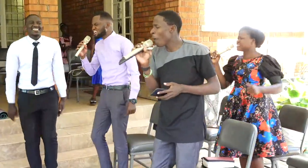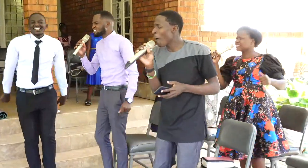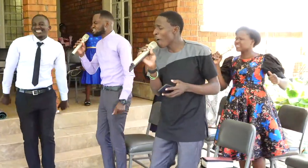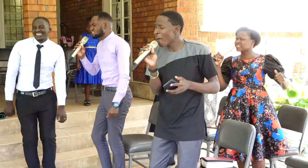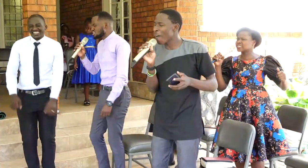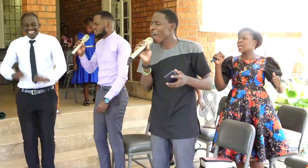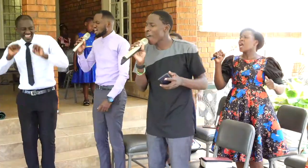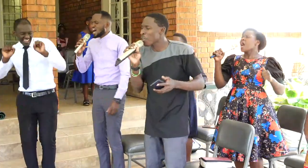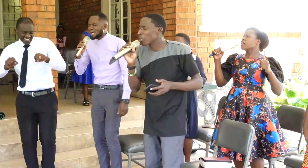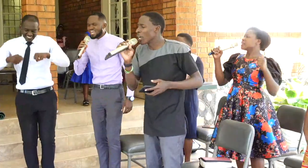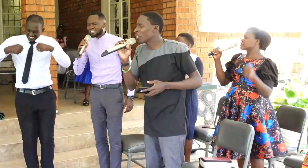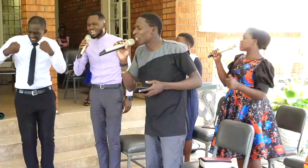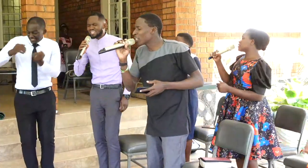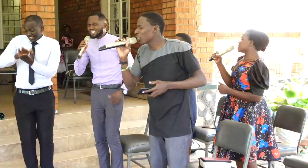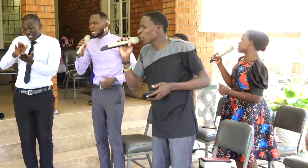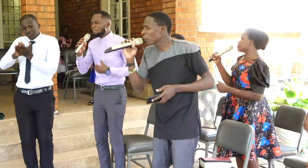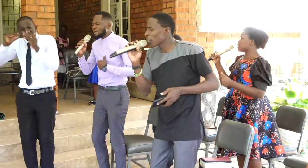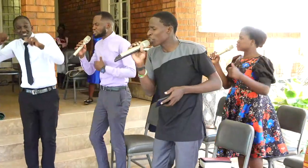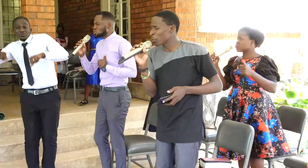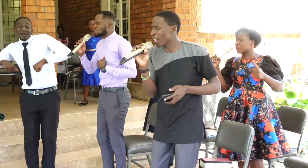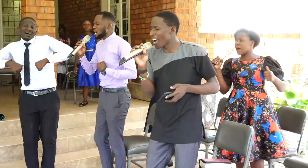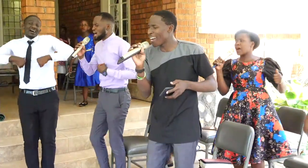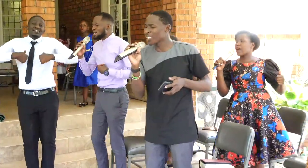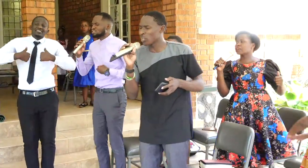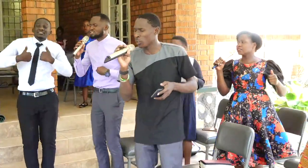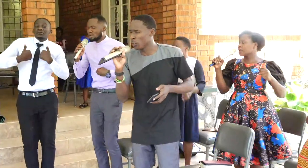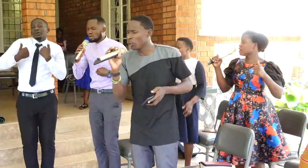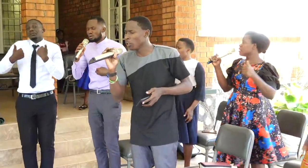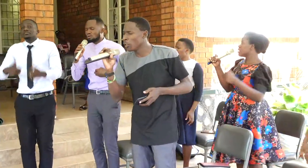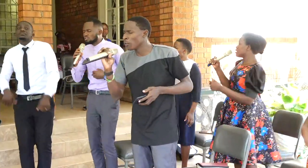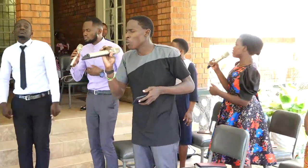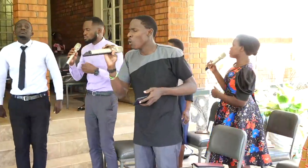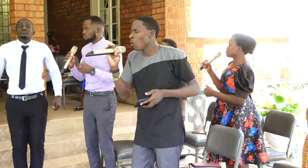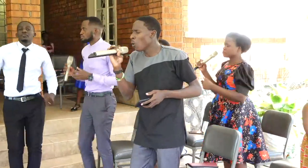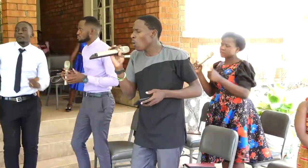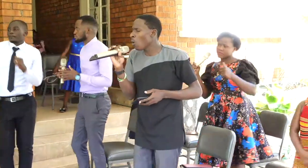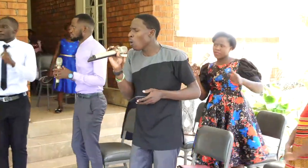I'm counting my blessings. I just can't keep it to myself.